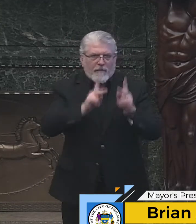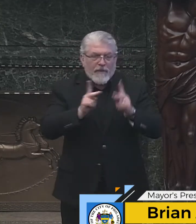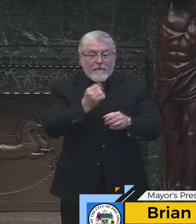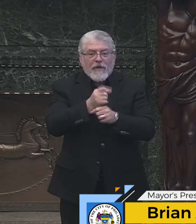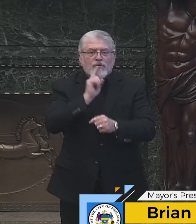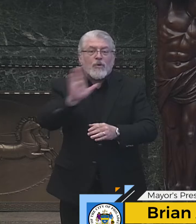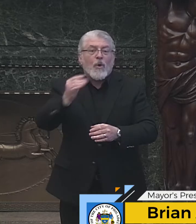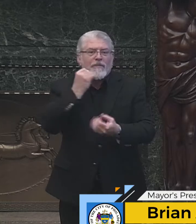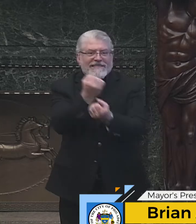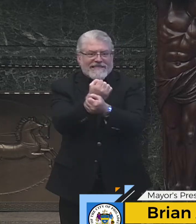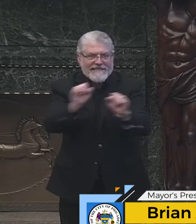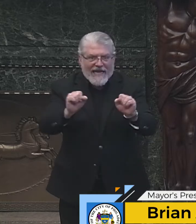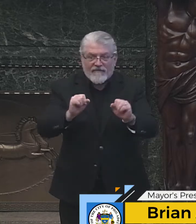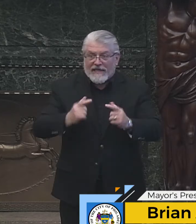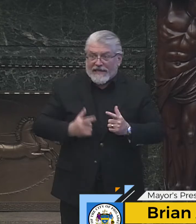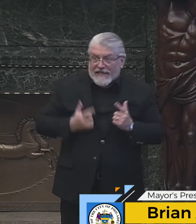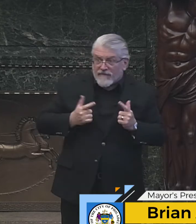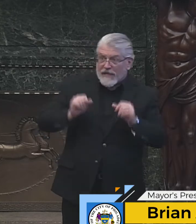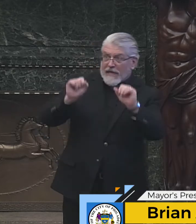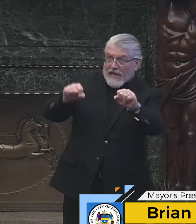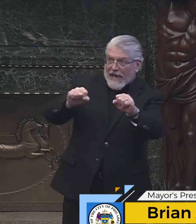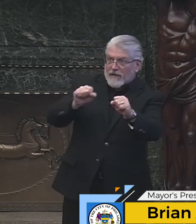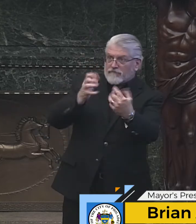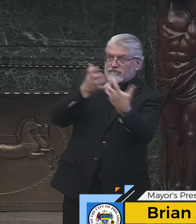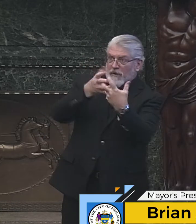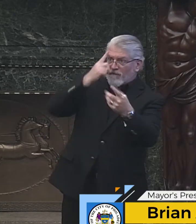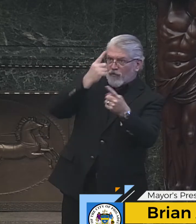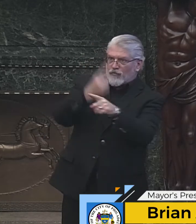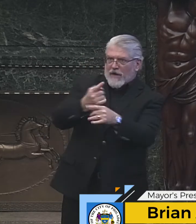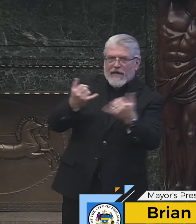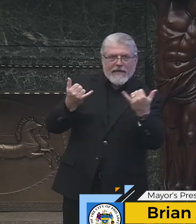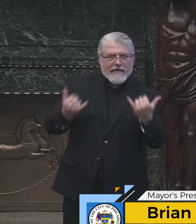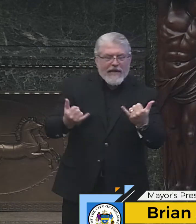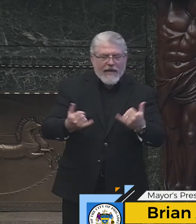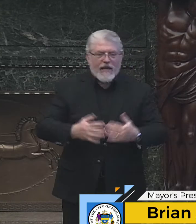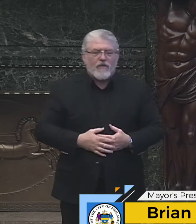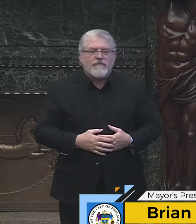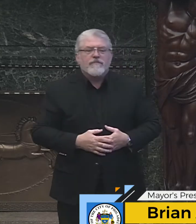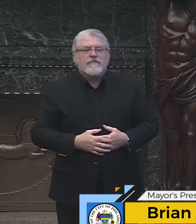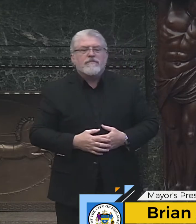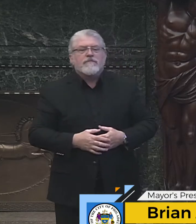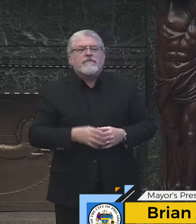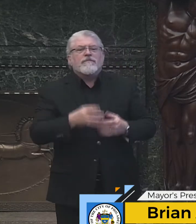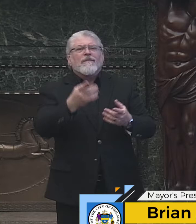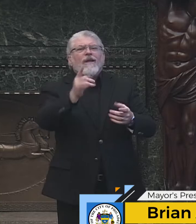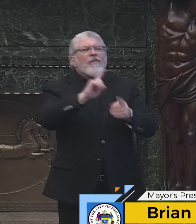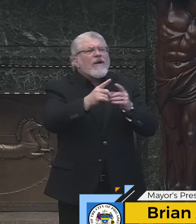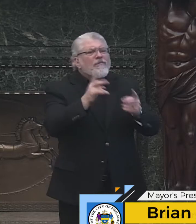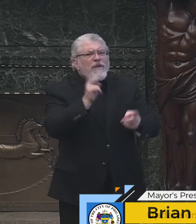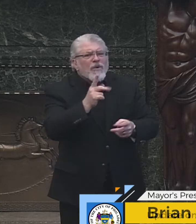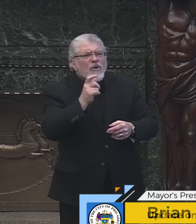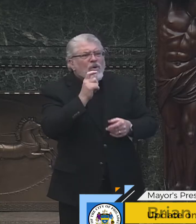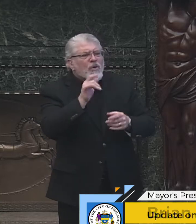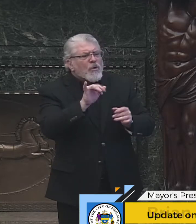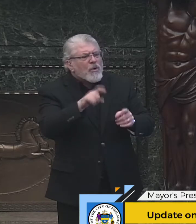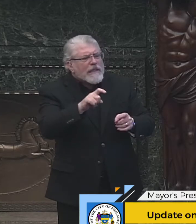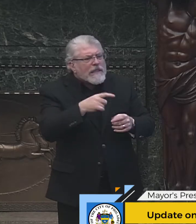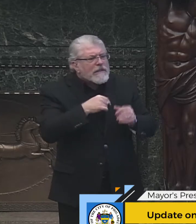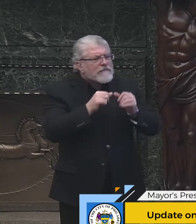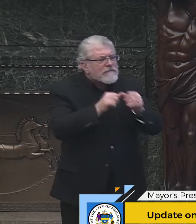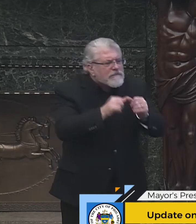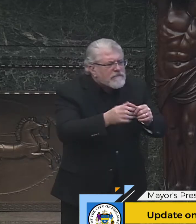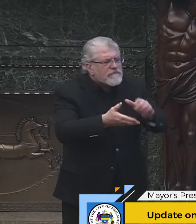replacement are also exempted from closure and may continue. L&I has issued a blog post on these changes that includes